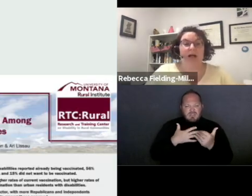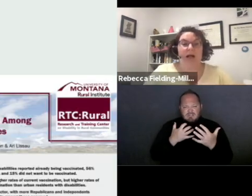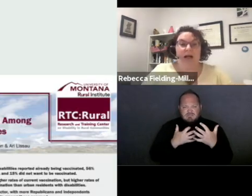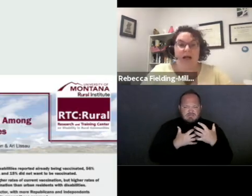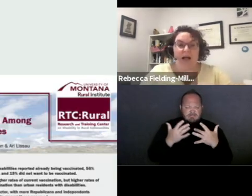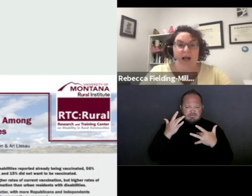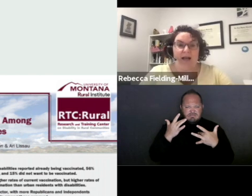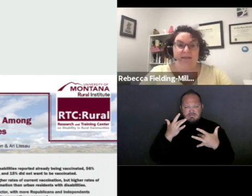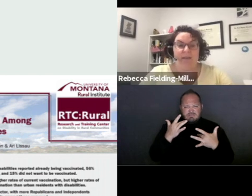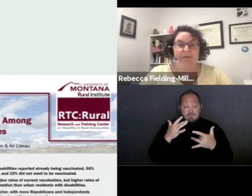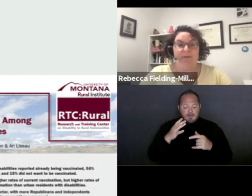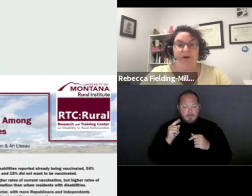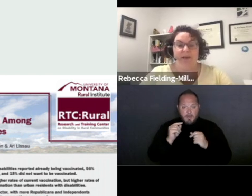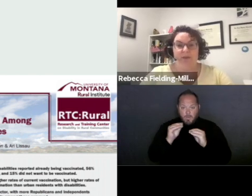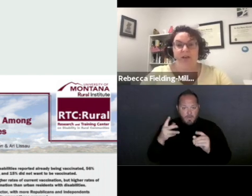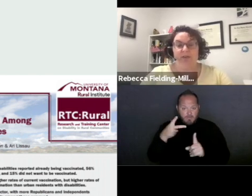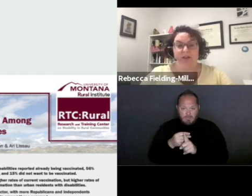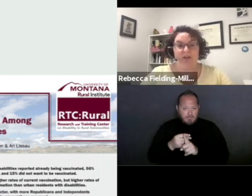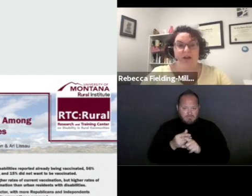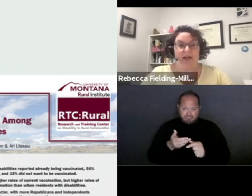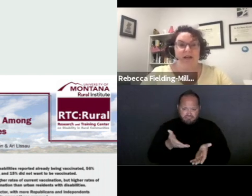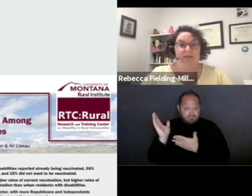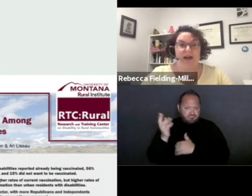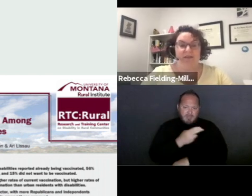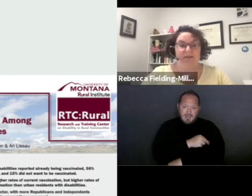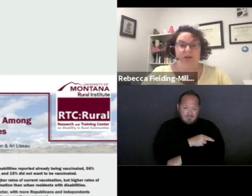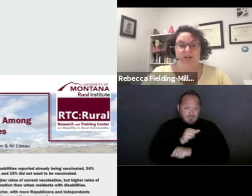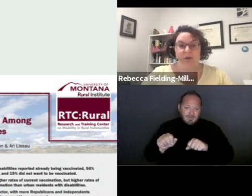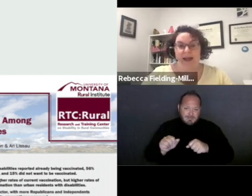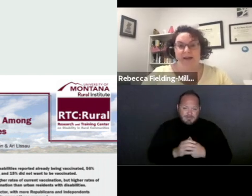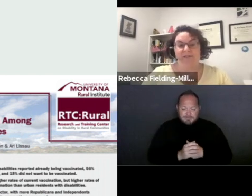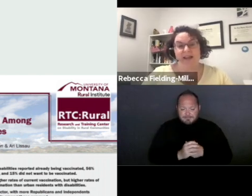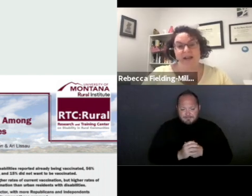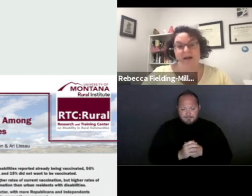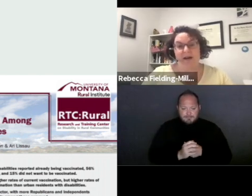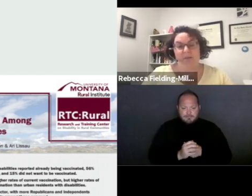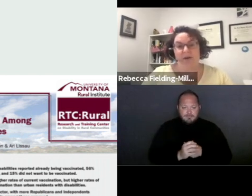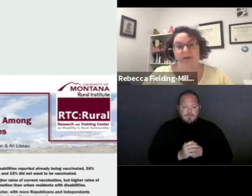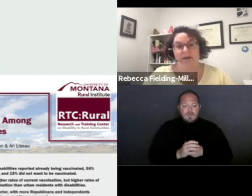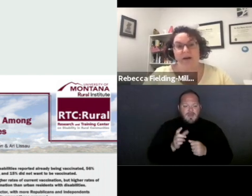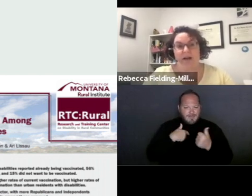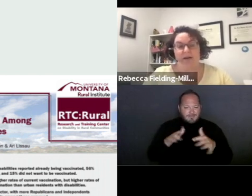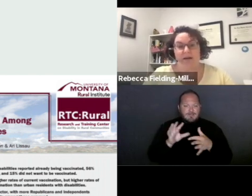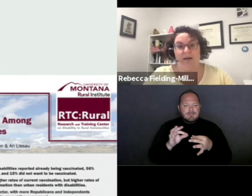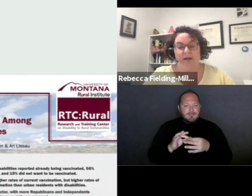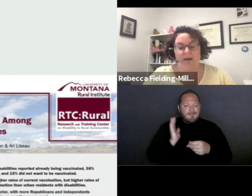So I said before that it's really frustrating that we don't have data on whether or not